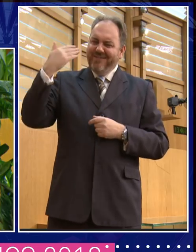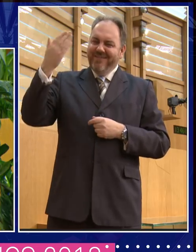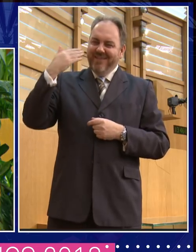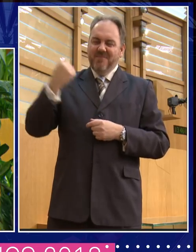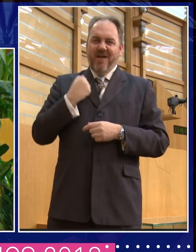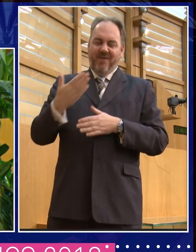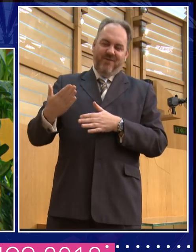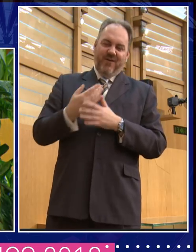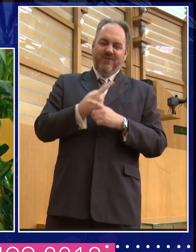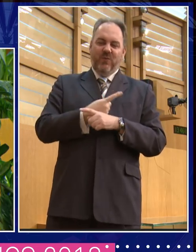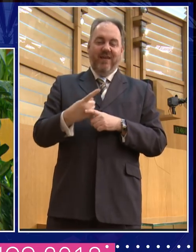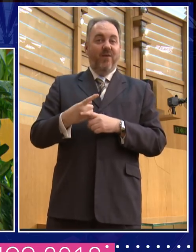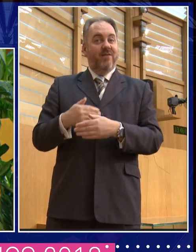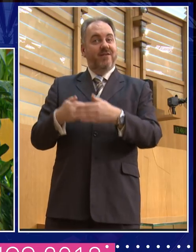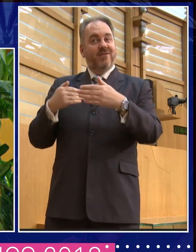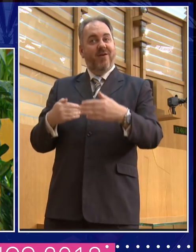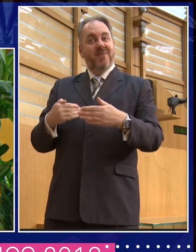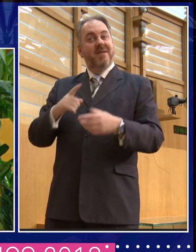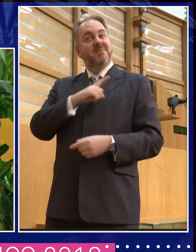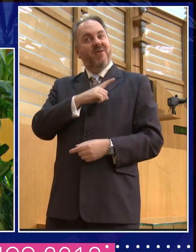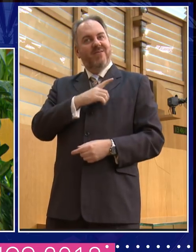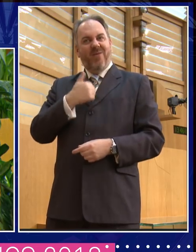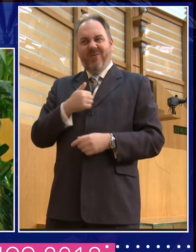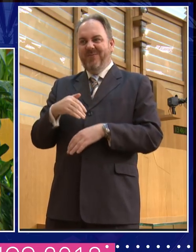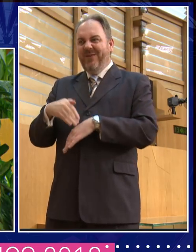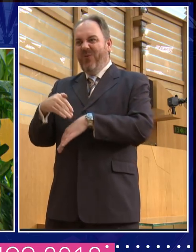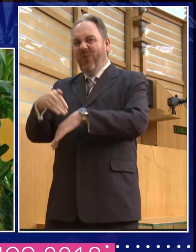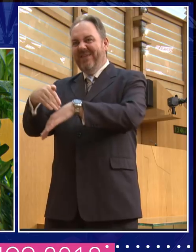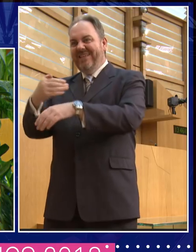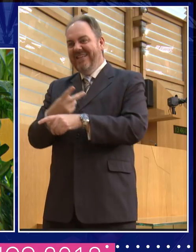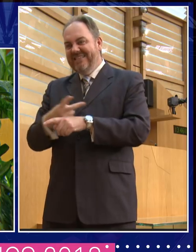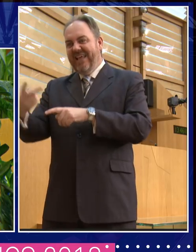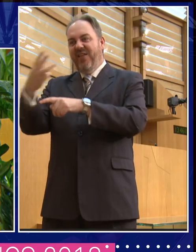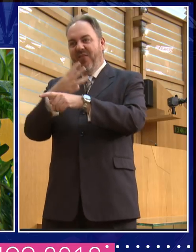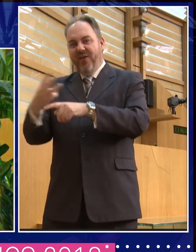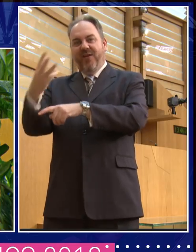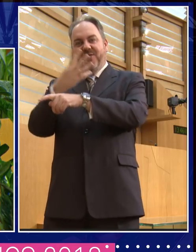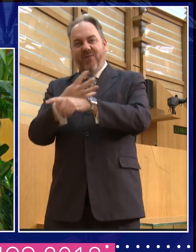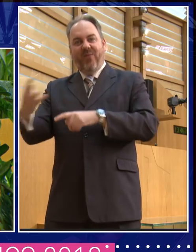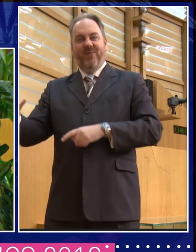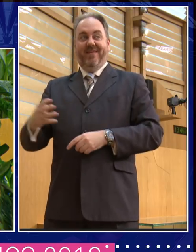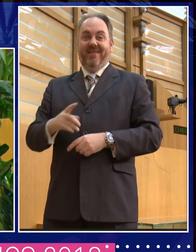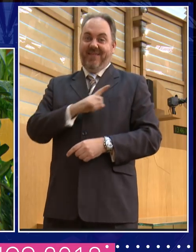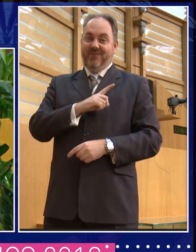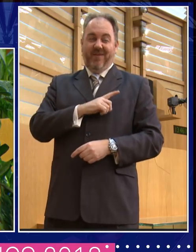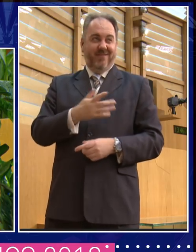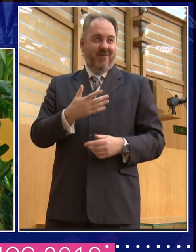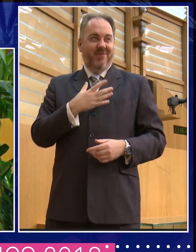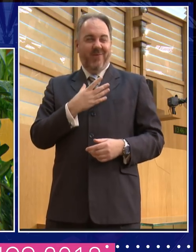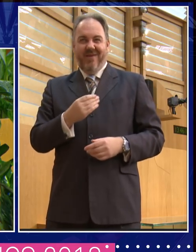term was because I wanted to get up to no good in the other weeks. So if you had a real blitz